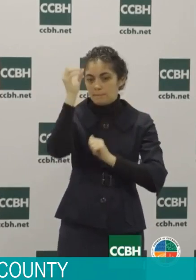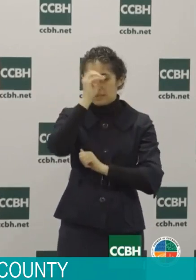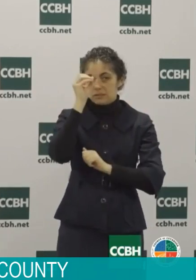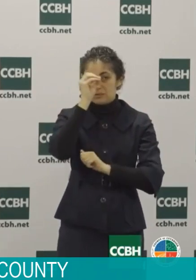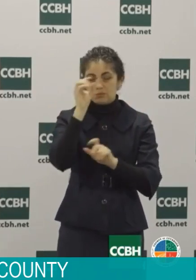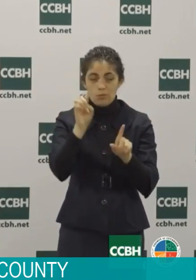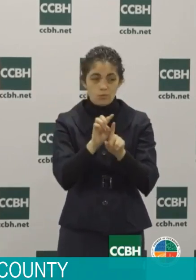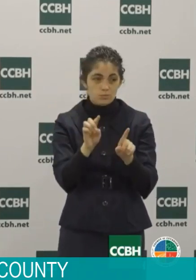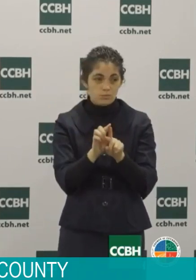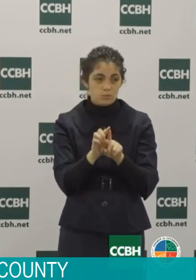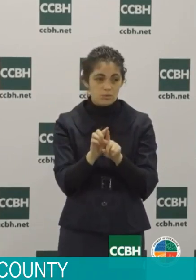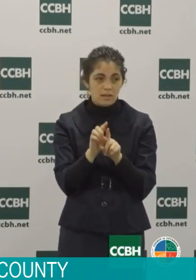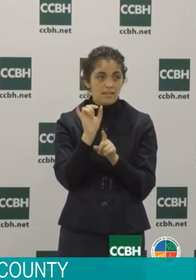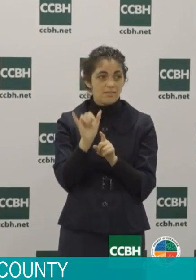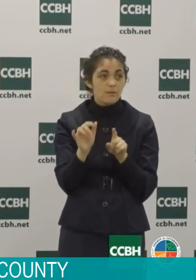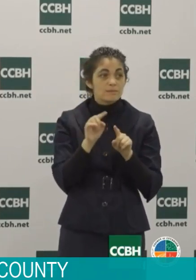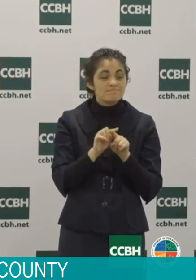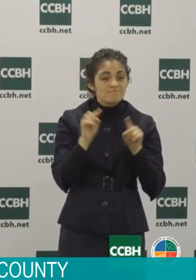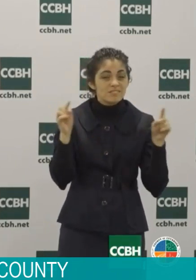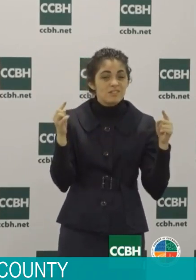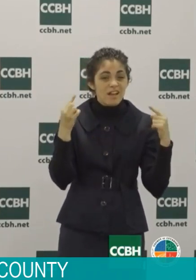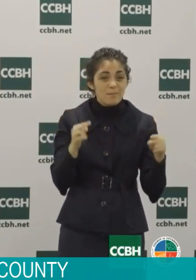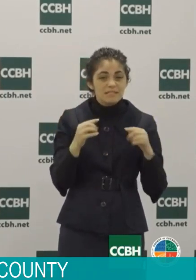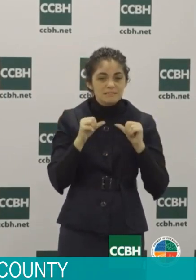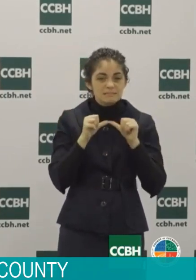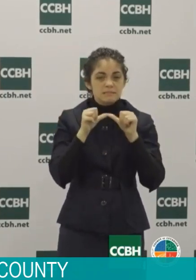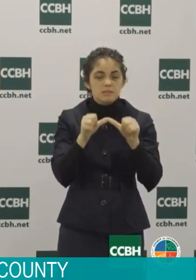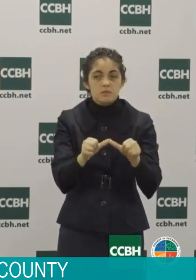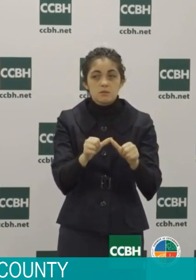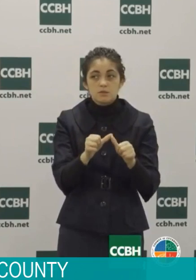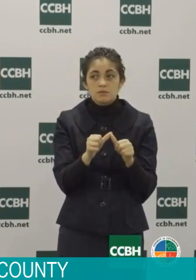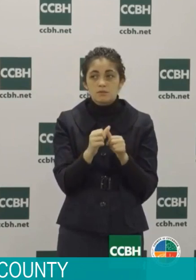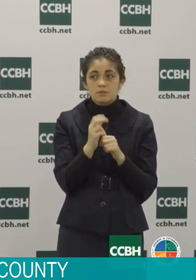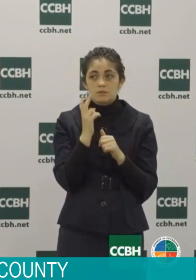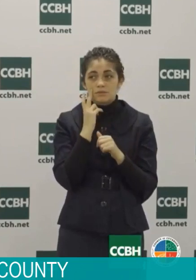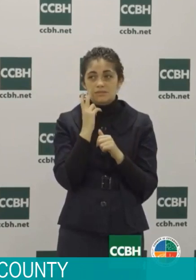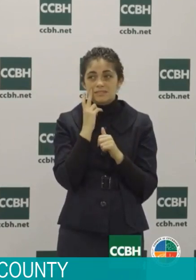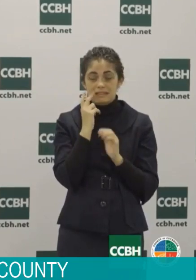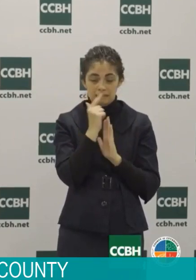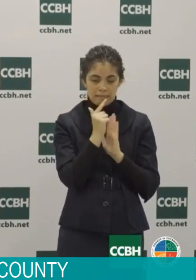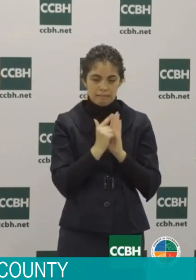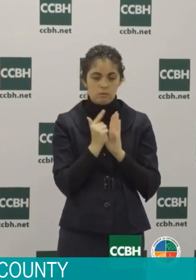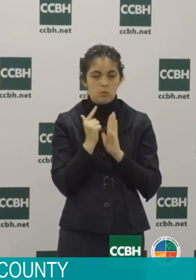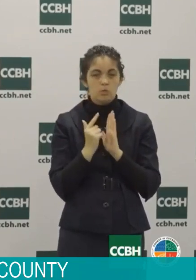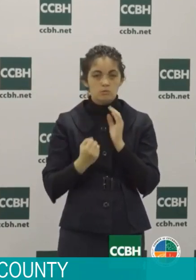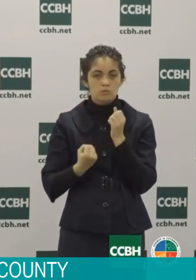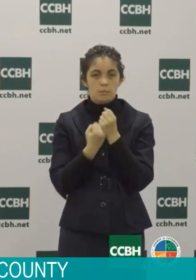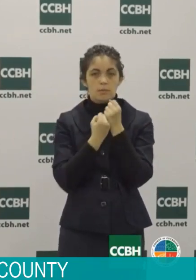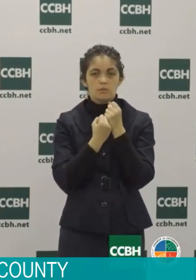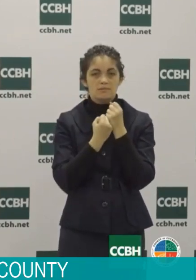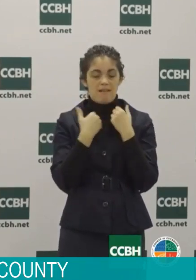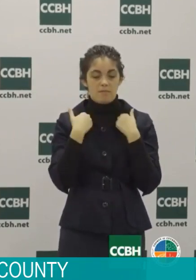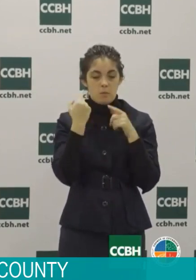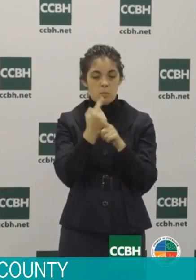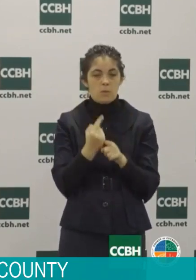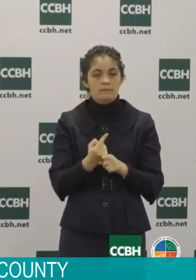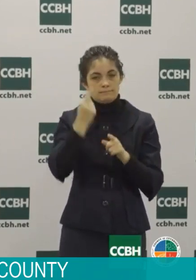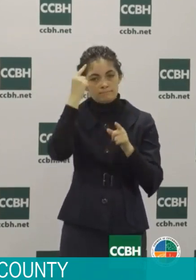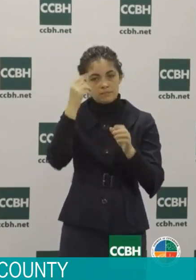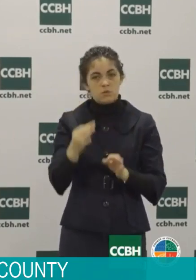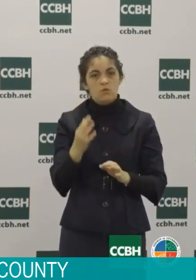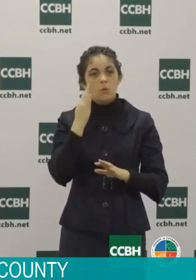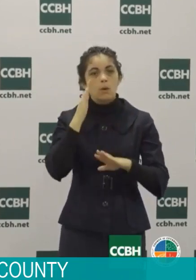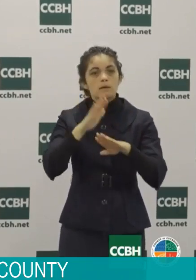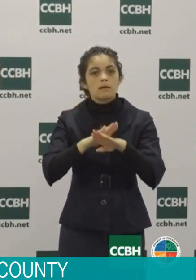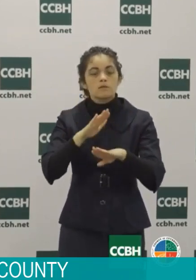and where those differences are sustained, we will seek legal support to make the right decisions to err on the side of